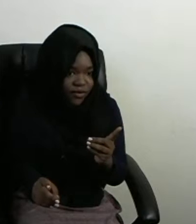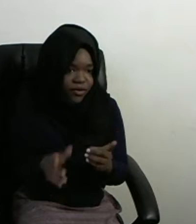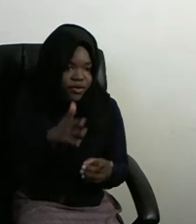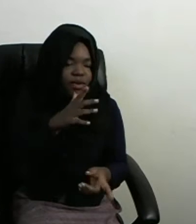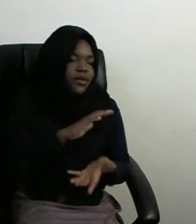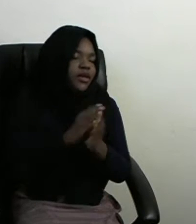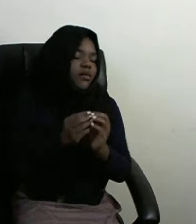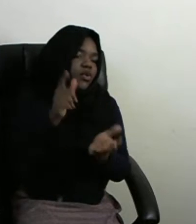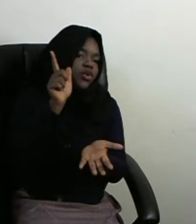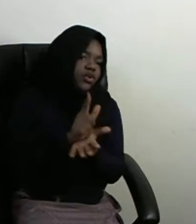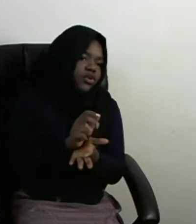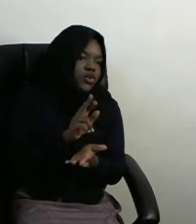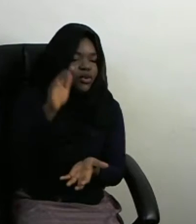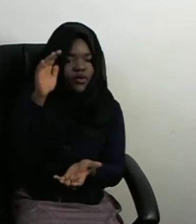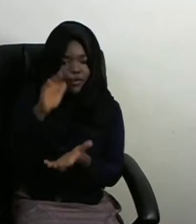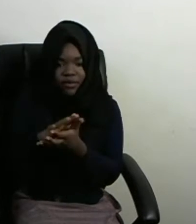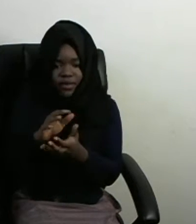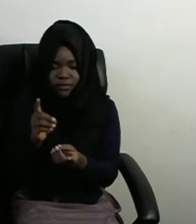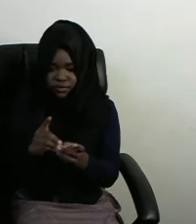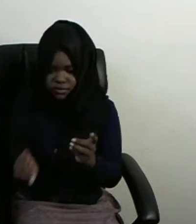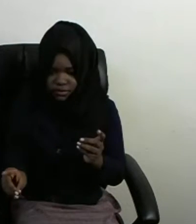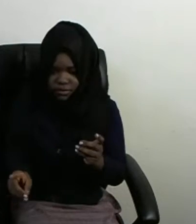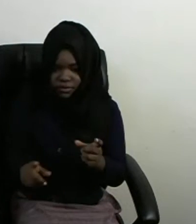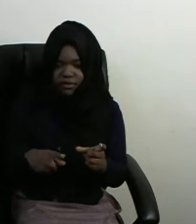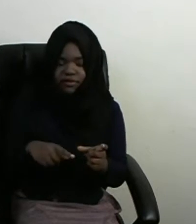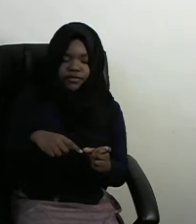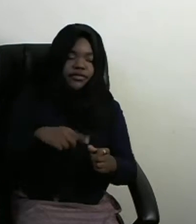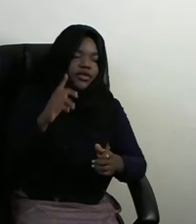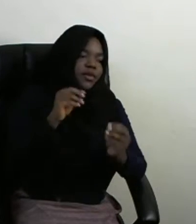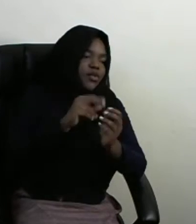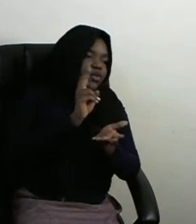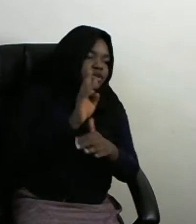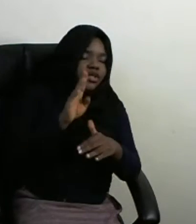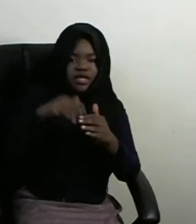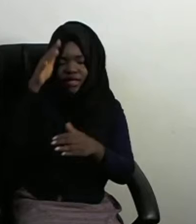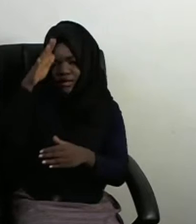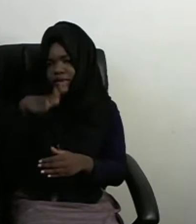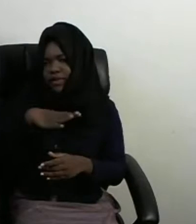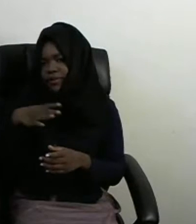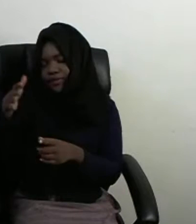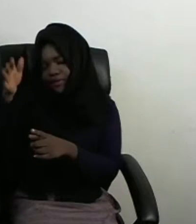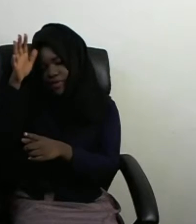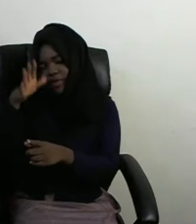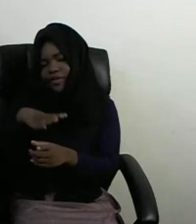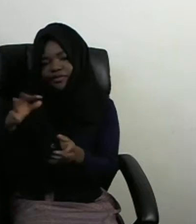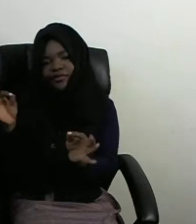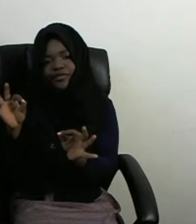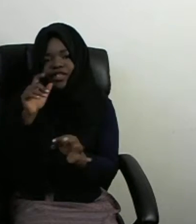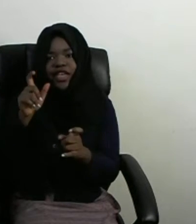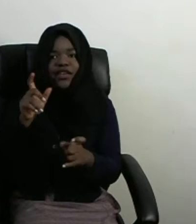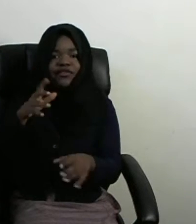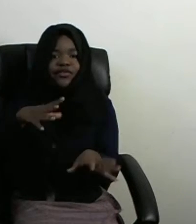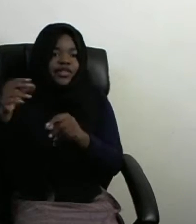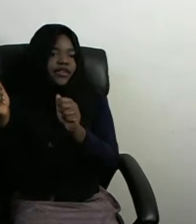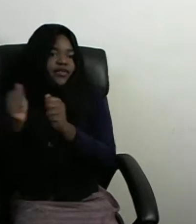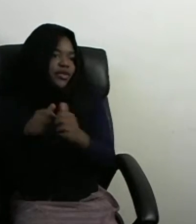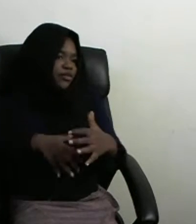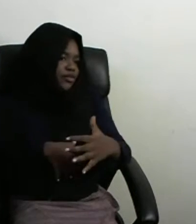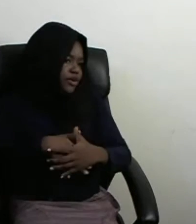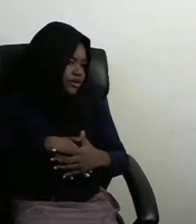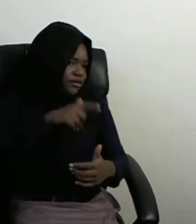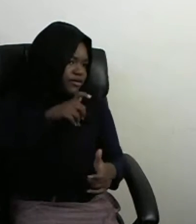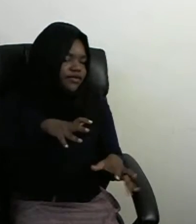comes or if marriage breaks than men. Men, he doesn't have to walk away with